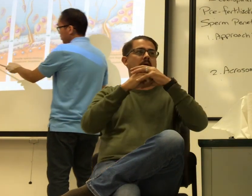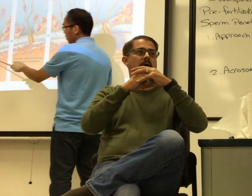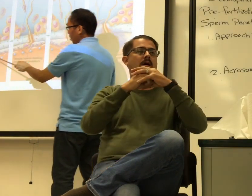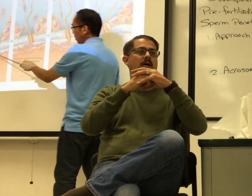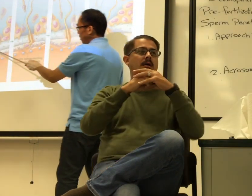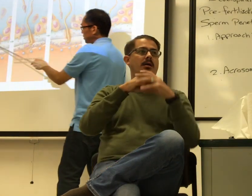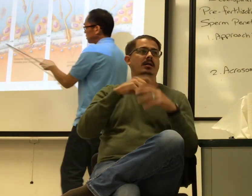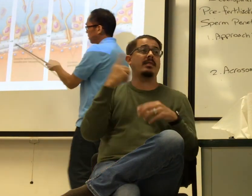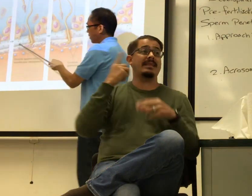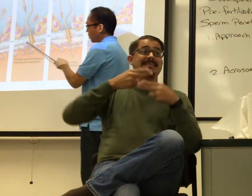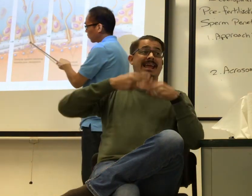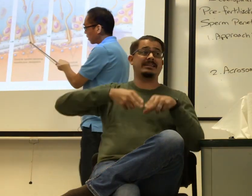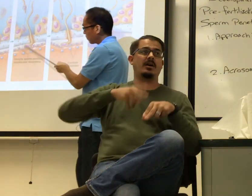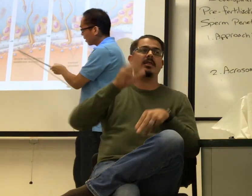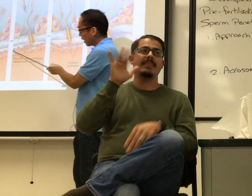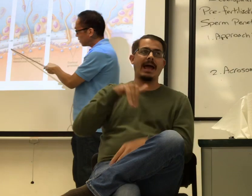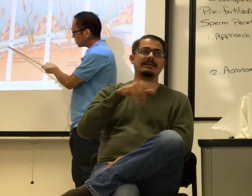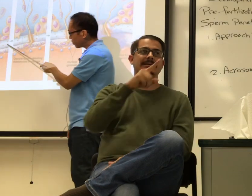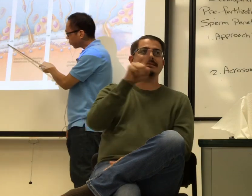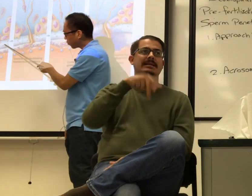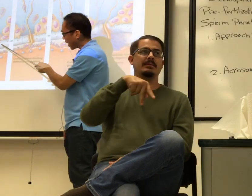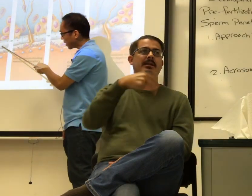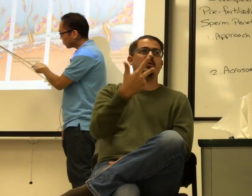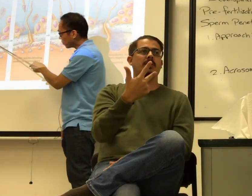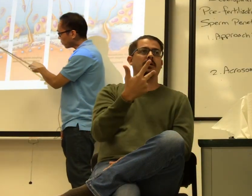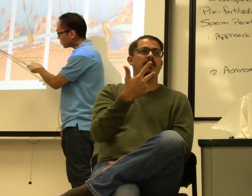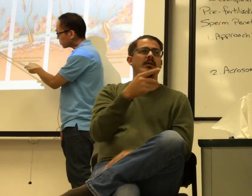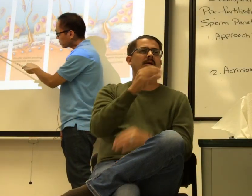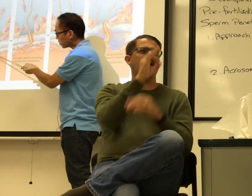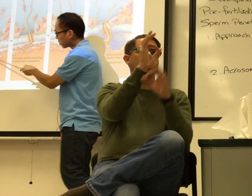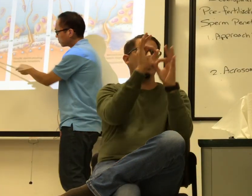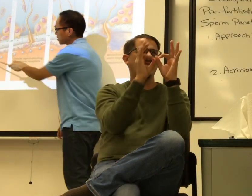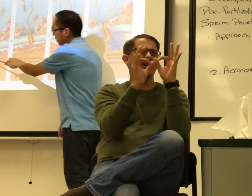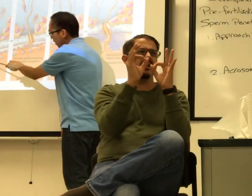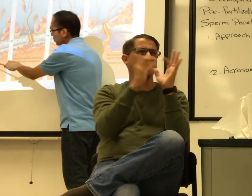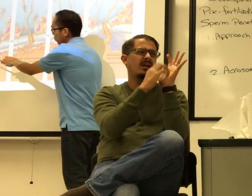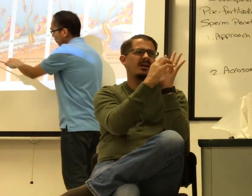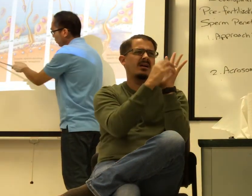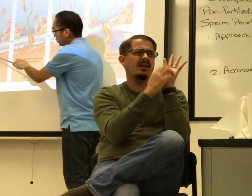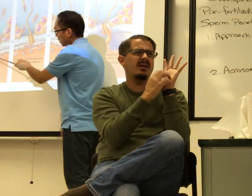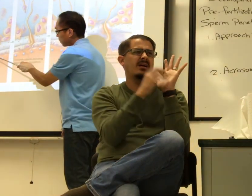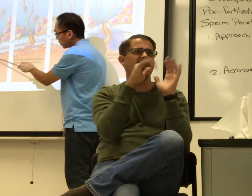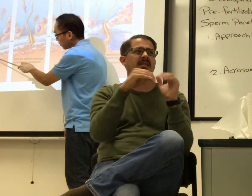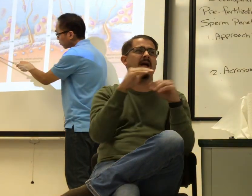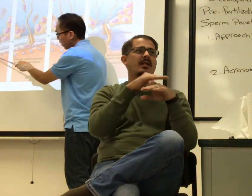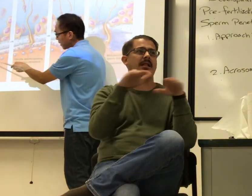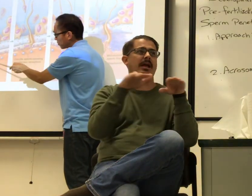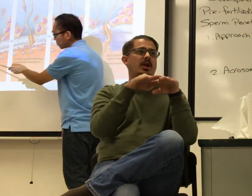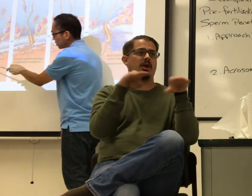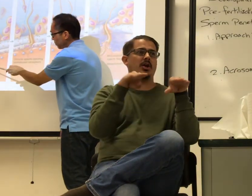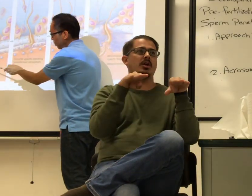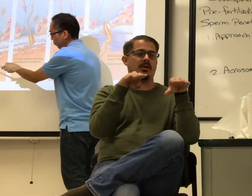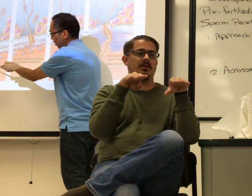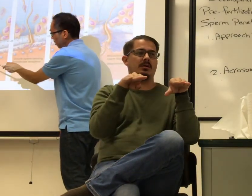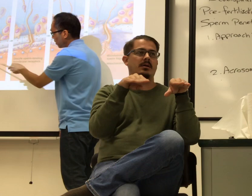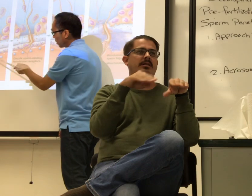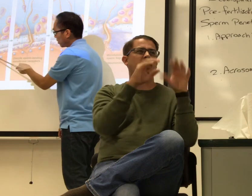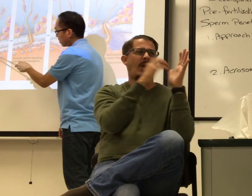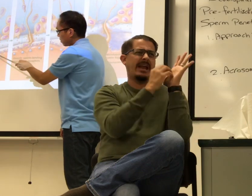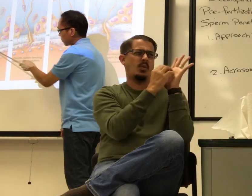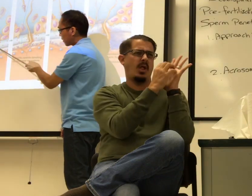This eggshell is the ZP3. And these little granules, okay, this layer is zona pellucida, but the little granules are